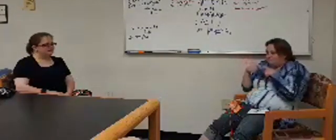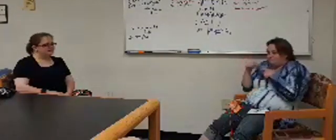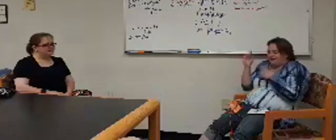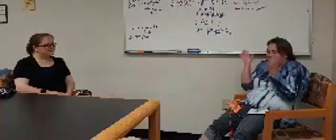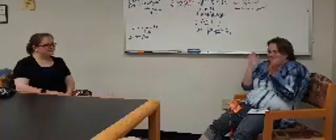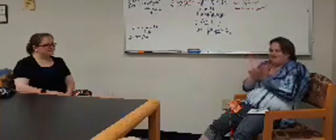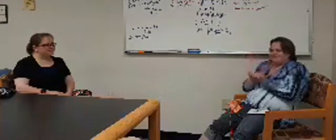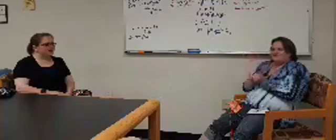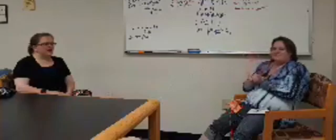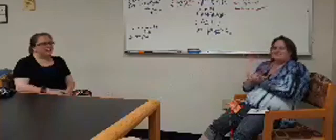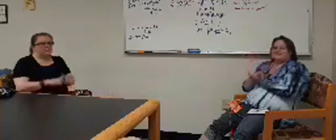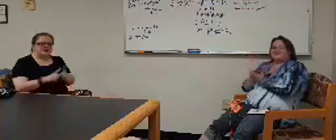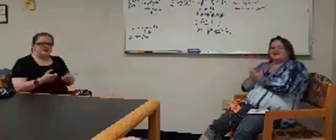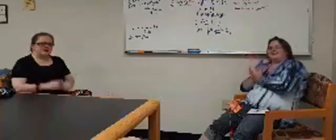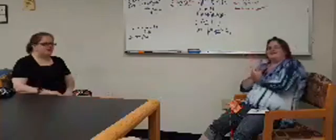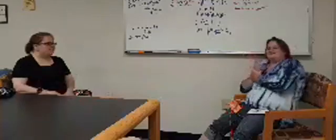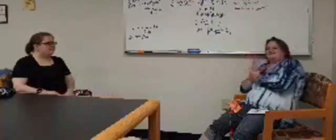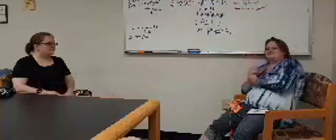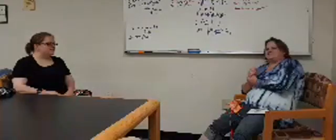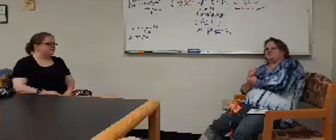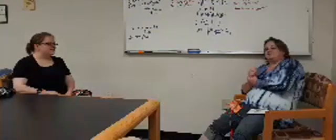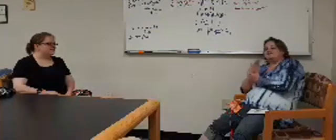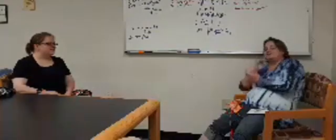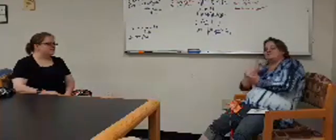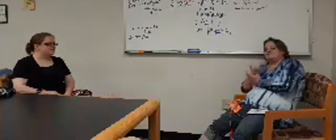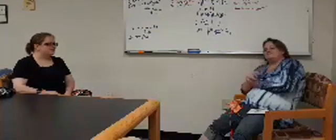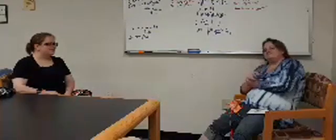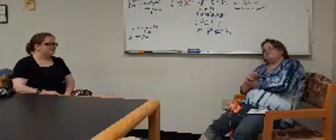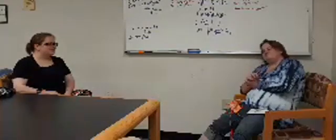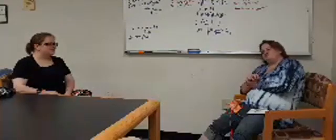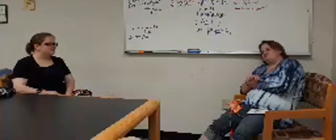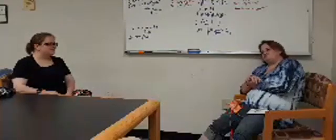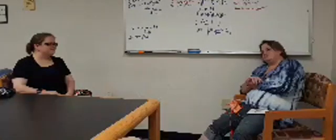don't know. Really, and it really, well,